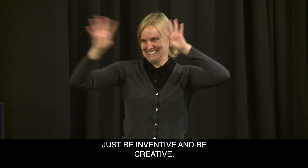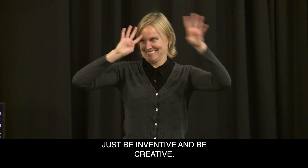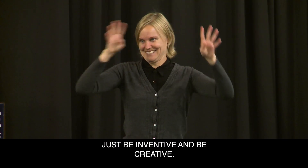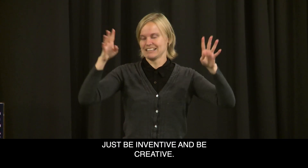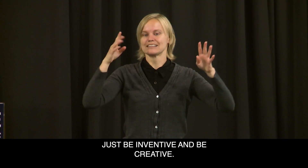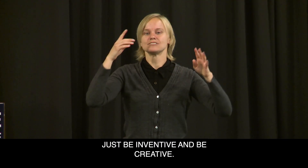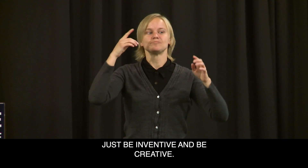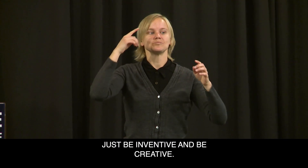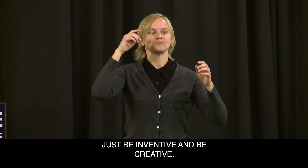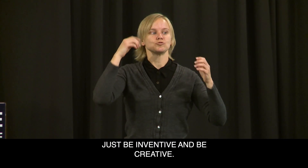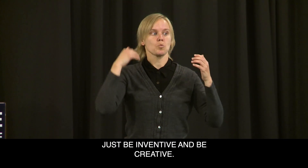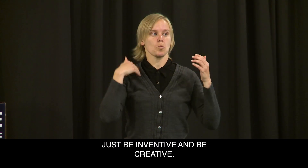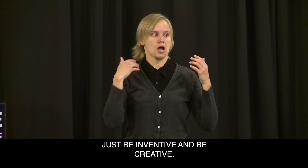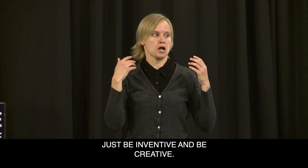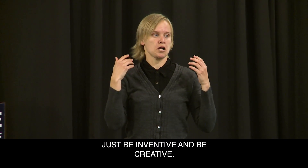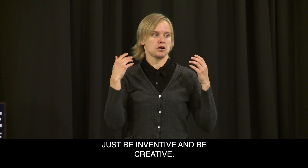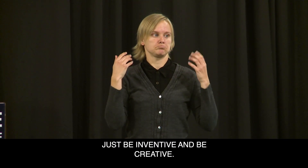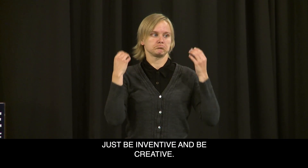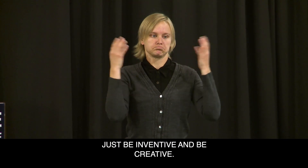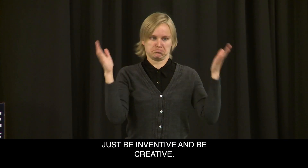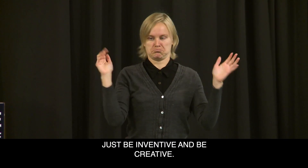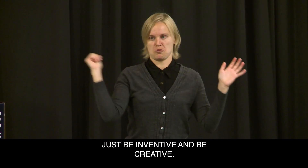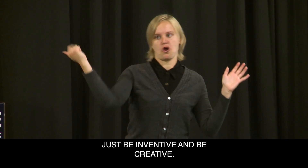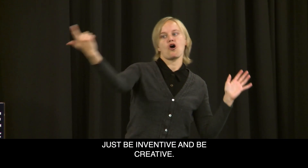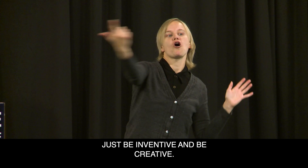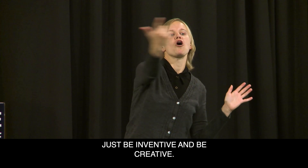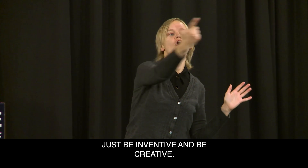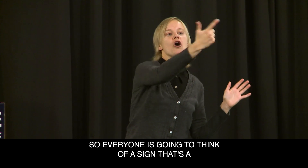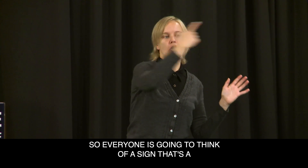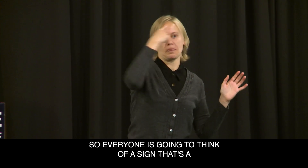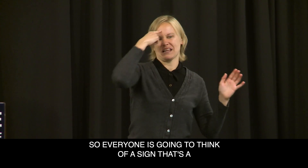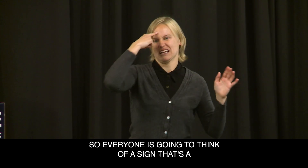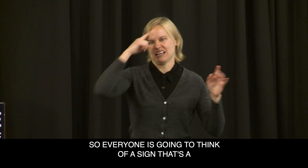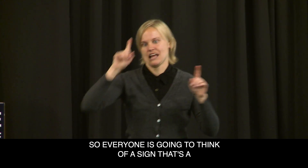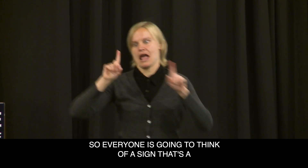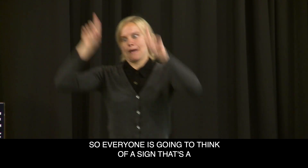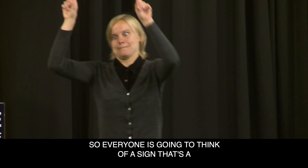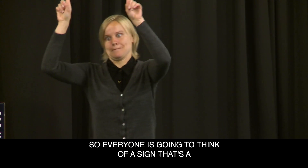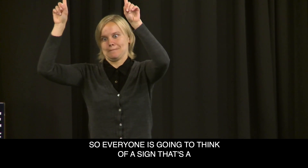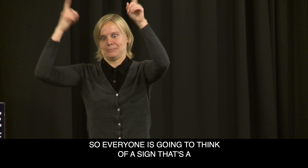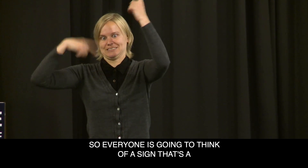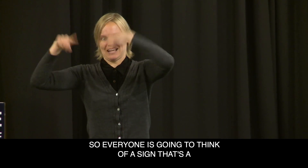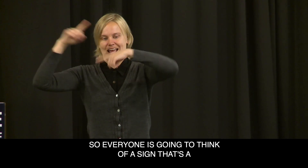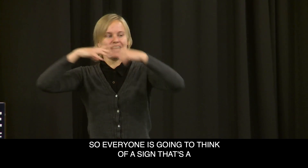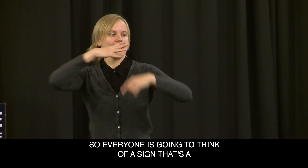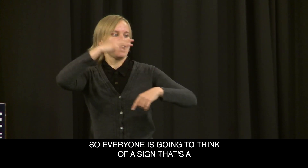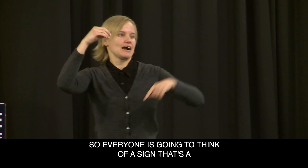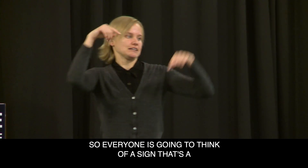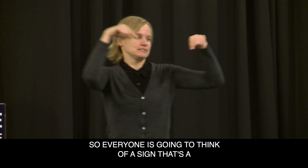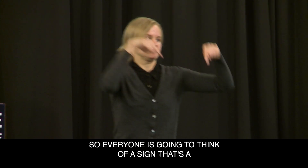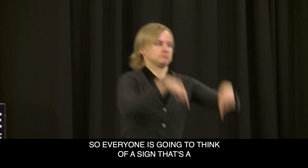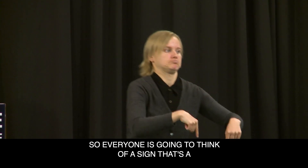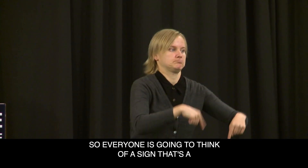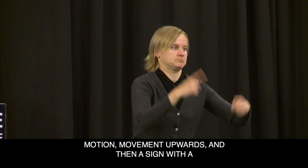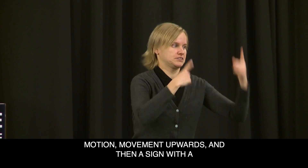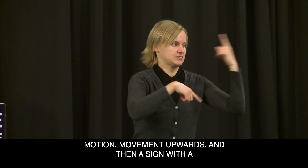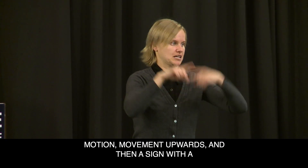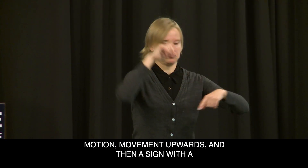Just be inventive and be creative. So everyone is going to think of a sign that's a